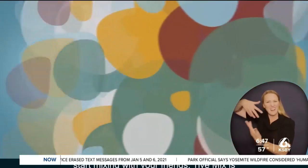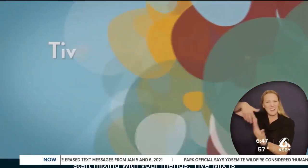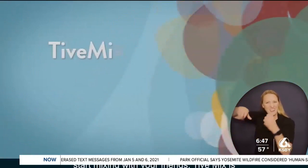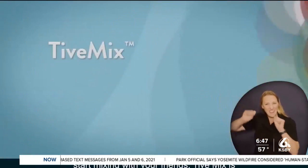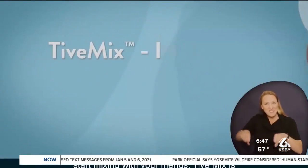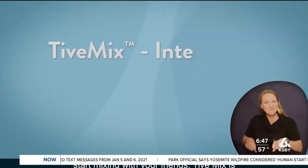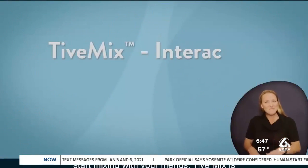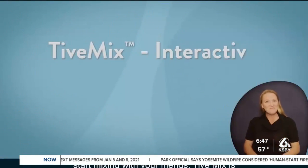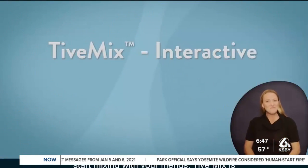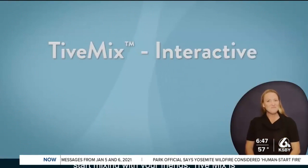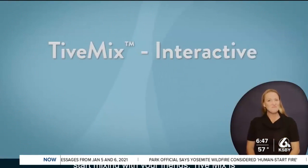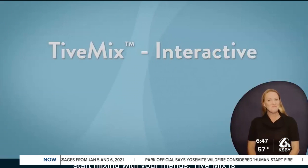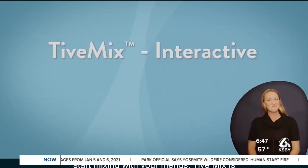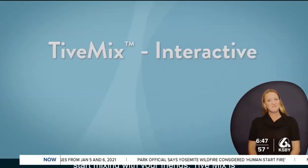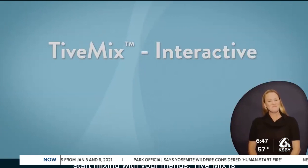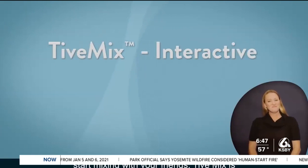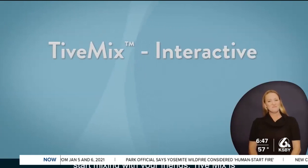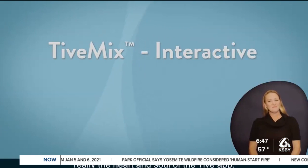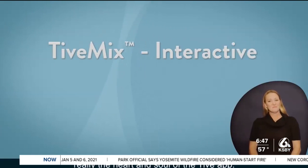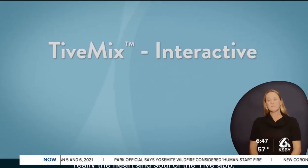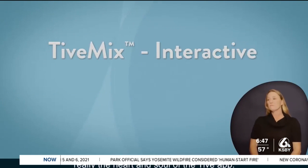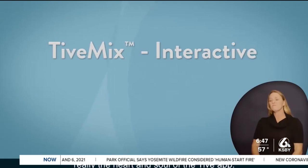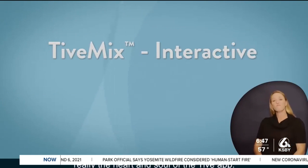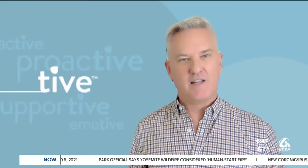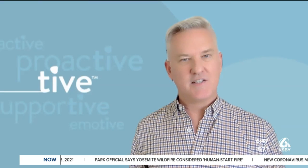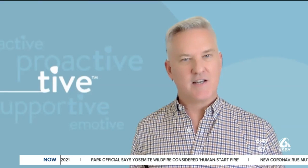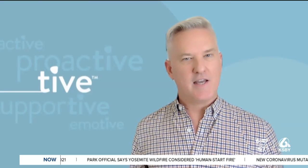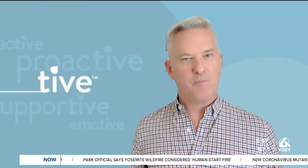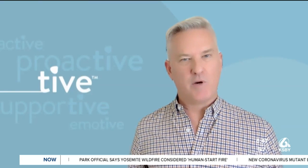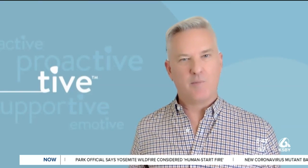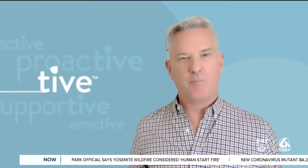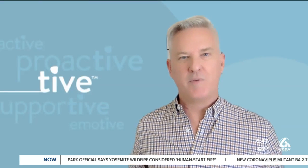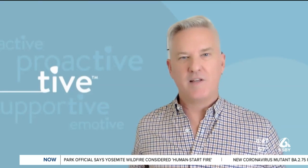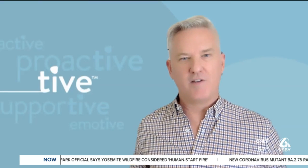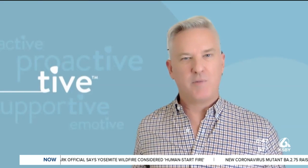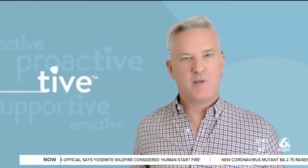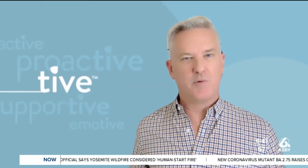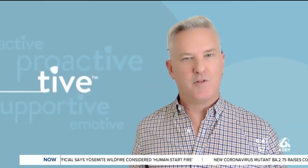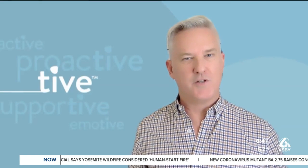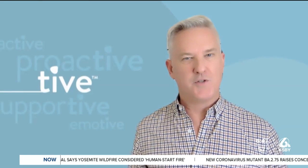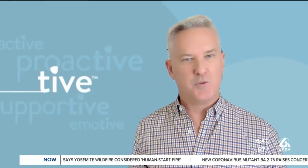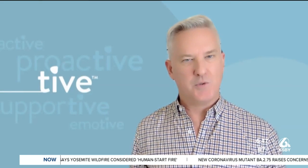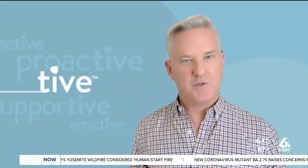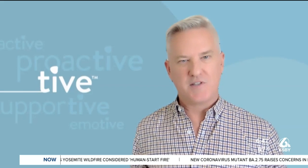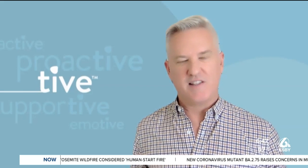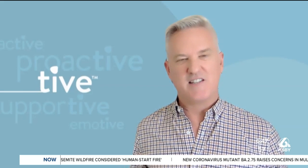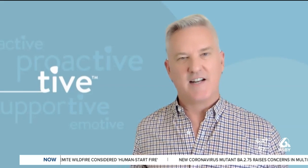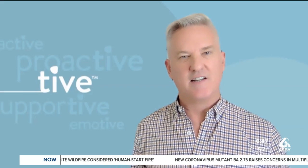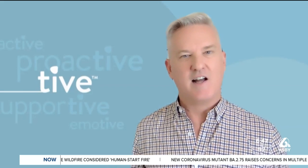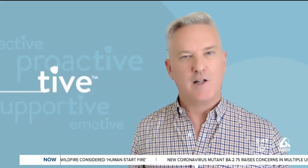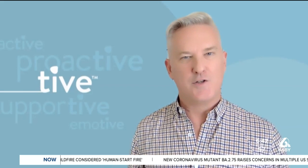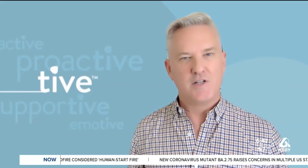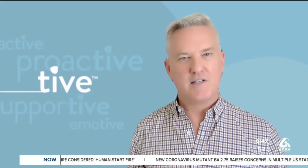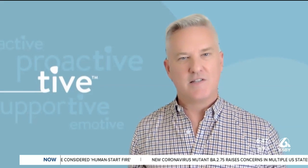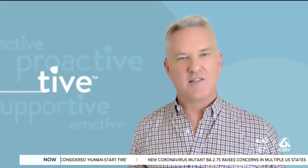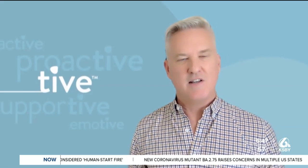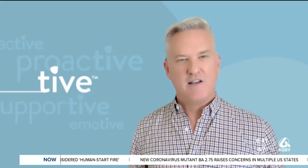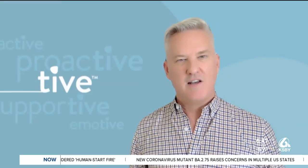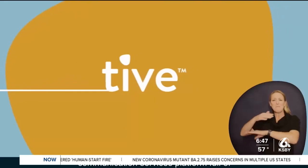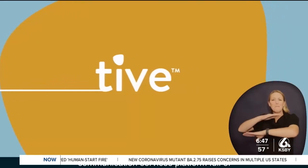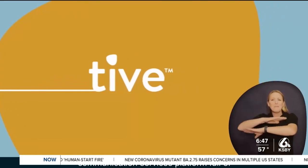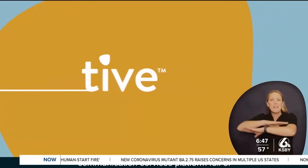media and news feeds tailored to the community's needs. We're living in a time where giving people the tools and the technologies